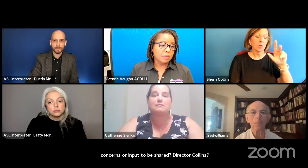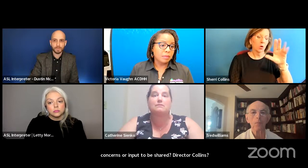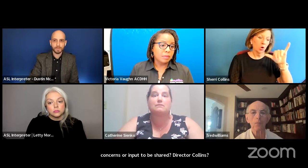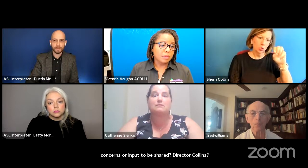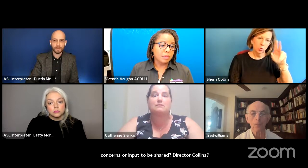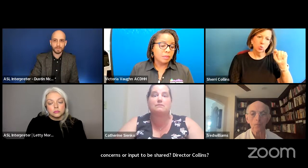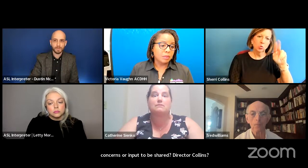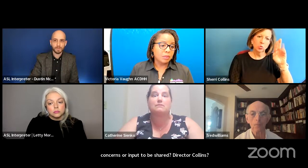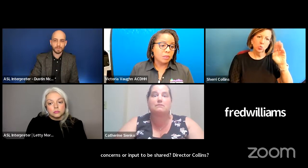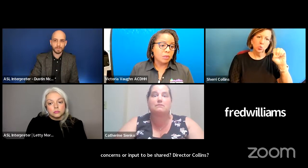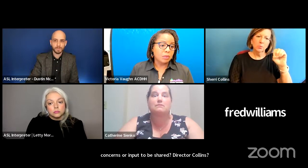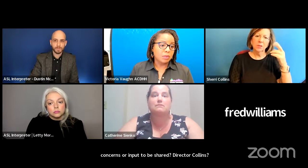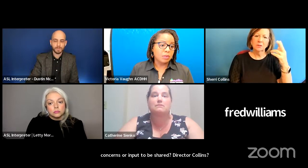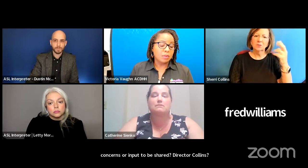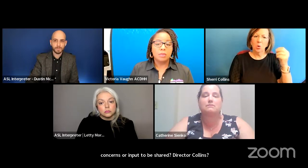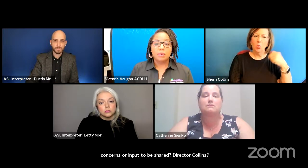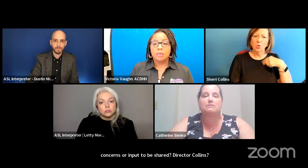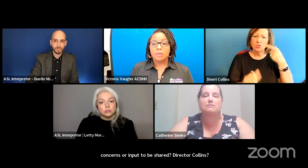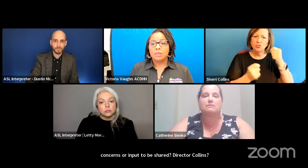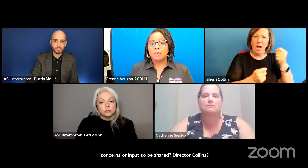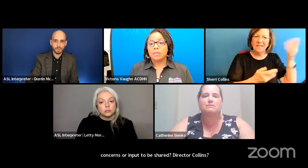concern on YouTube.